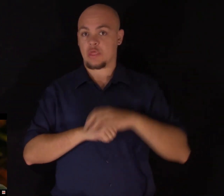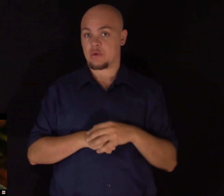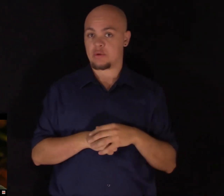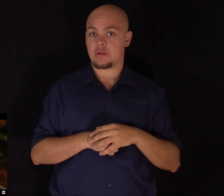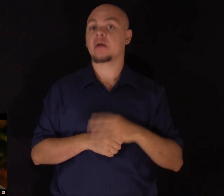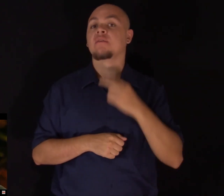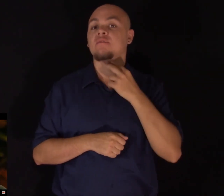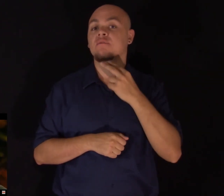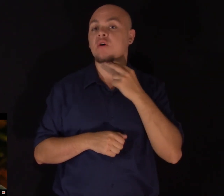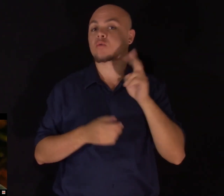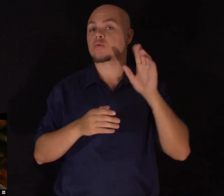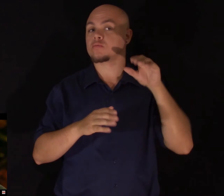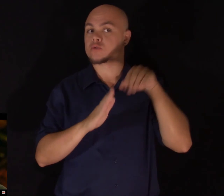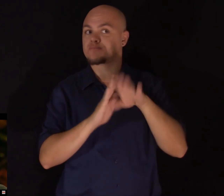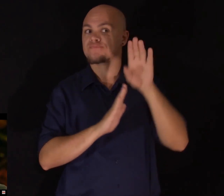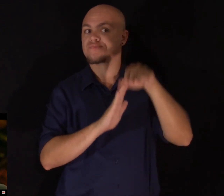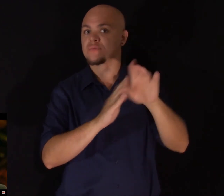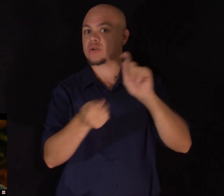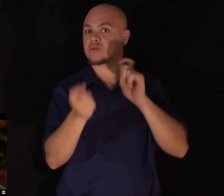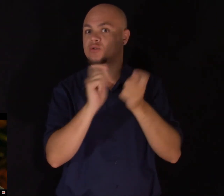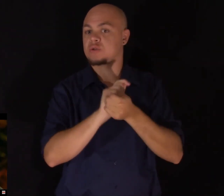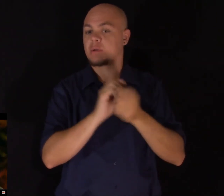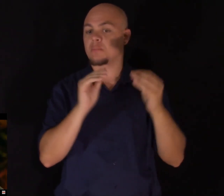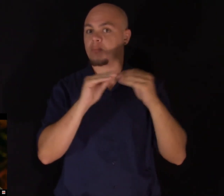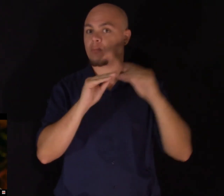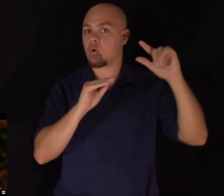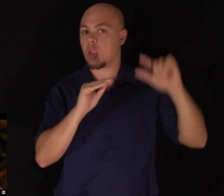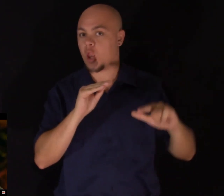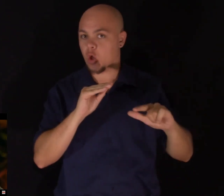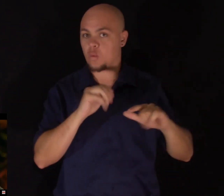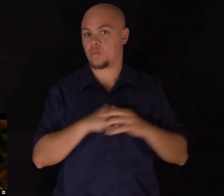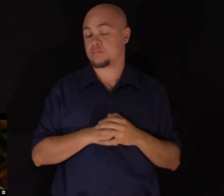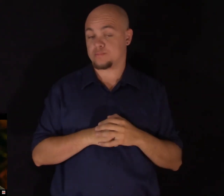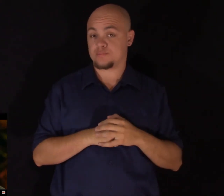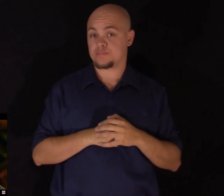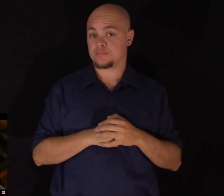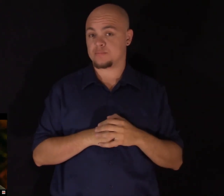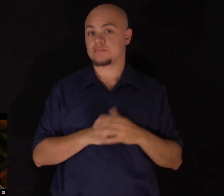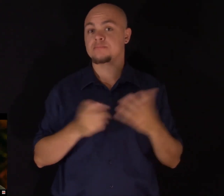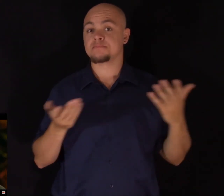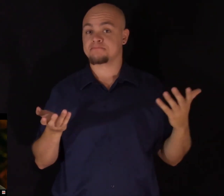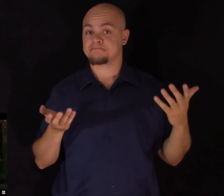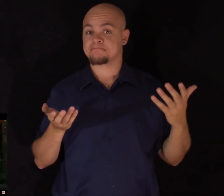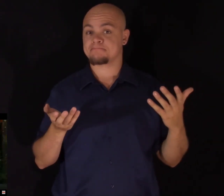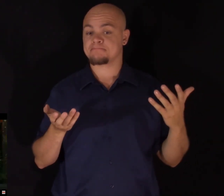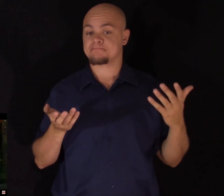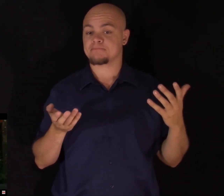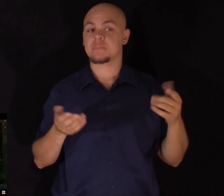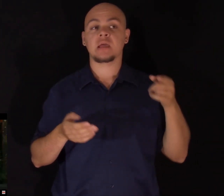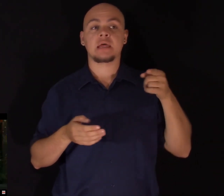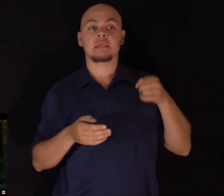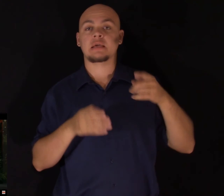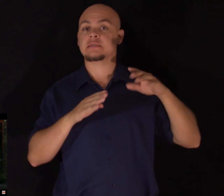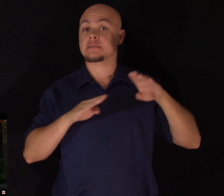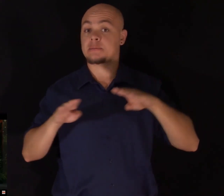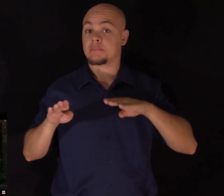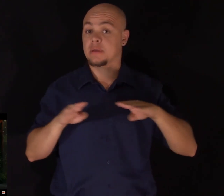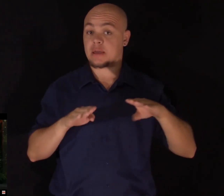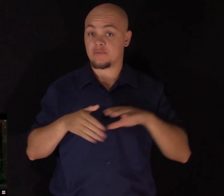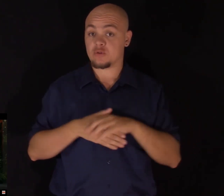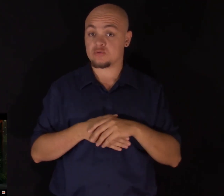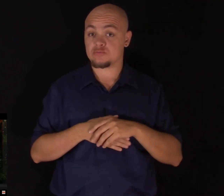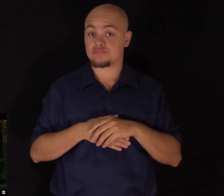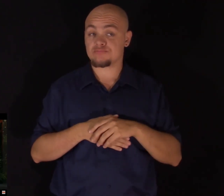vocal tone, often making their vocal tone much lower. Now, here's the deal. These behaviors